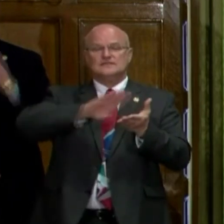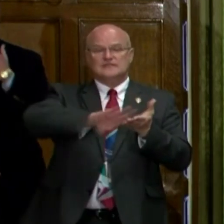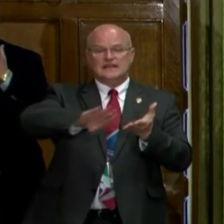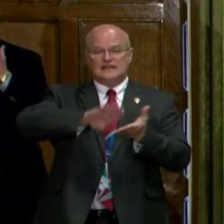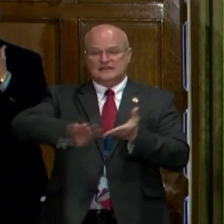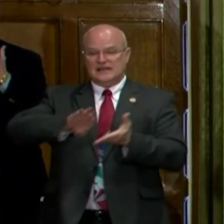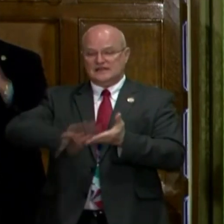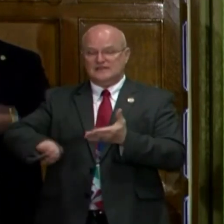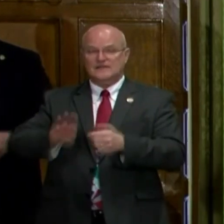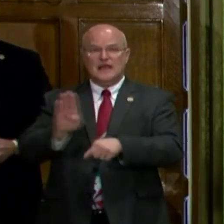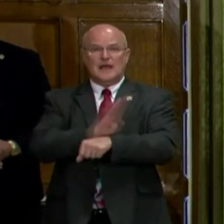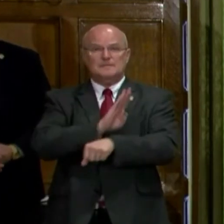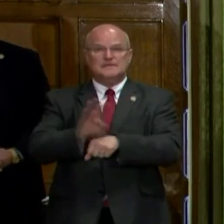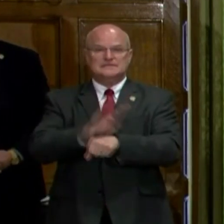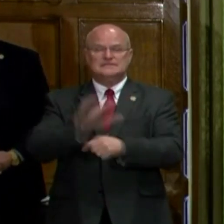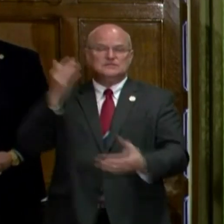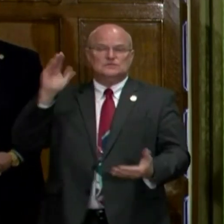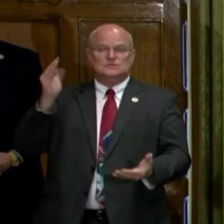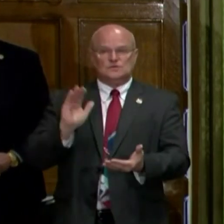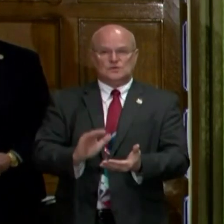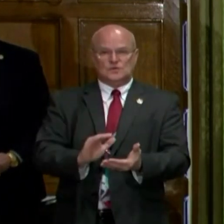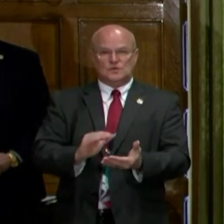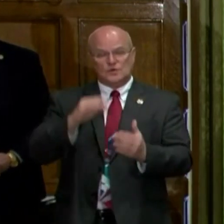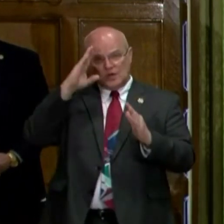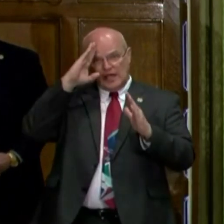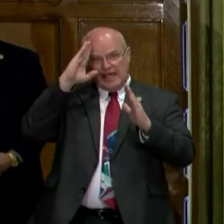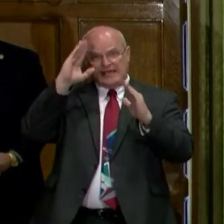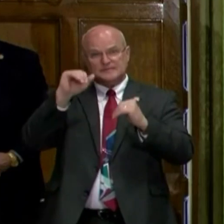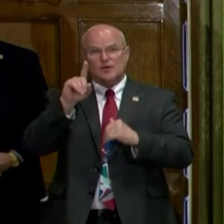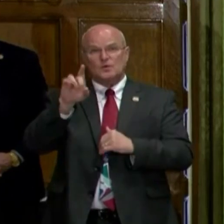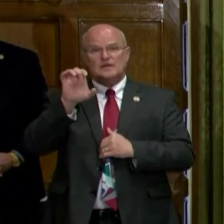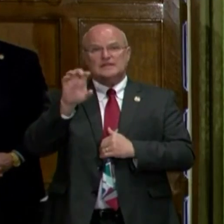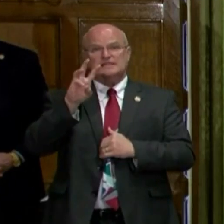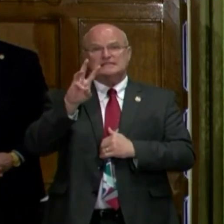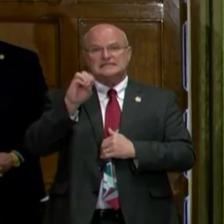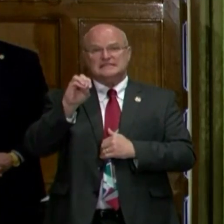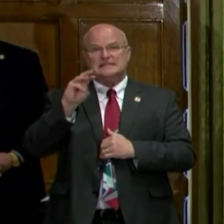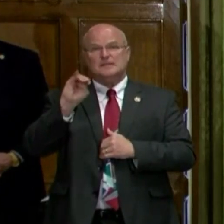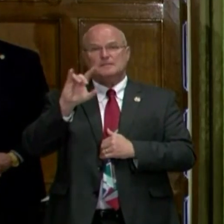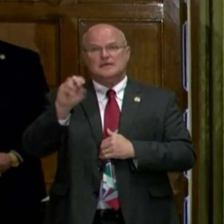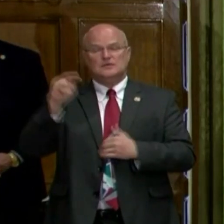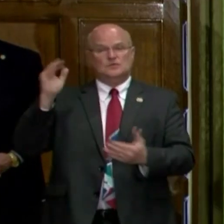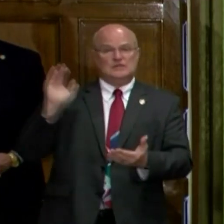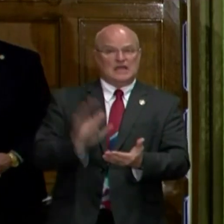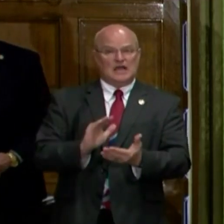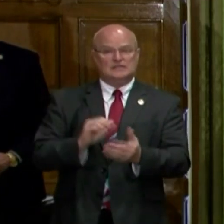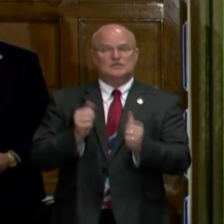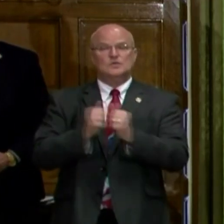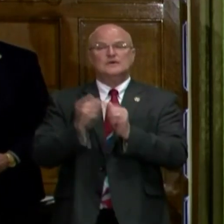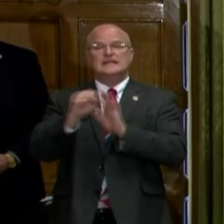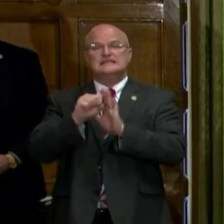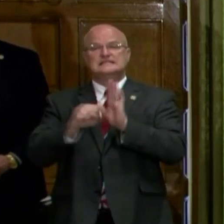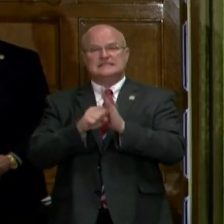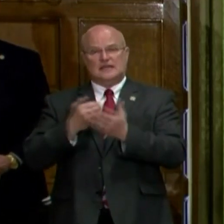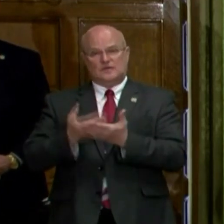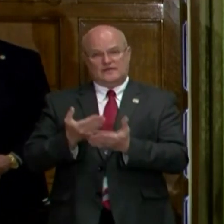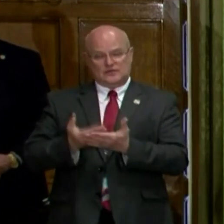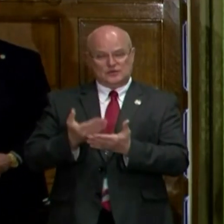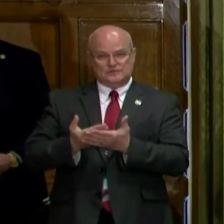and business slowdowns, we expect a $160 million reduction in state